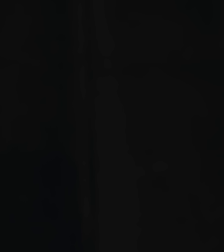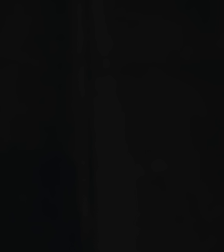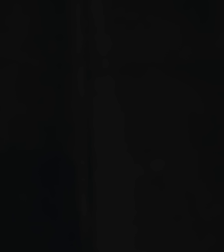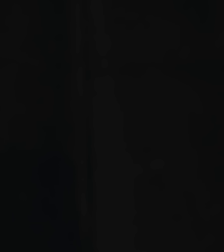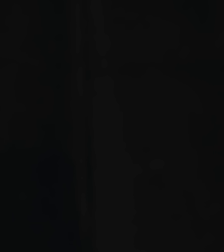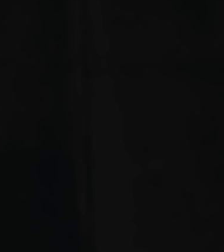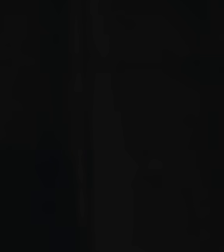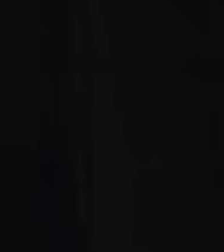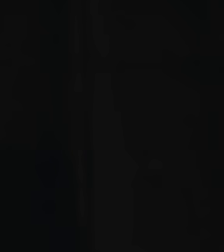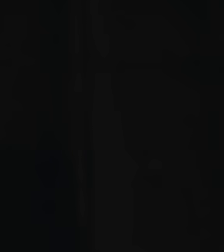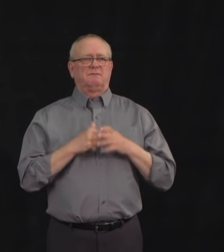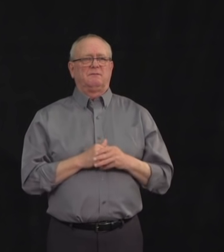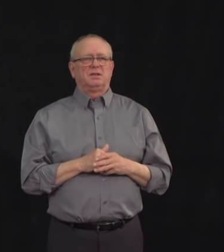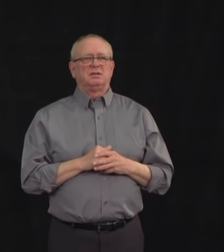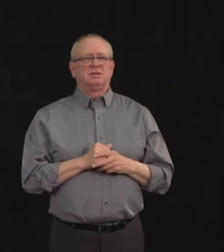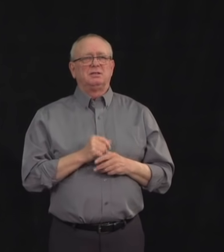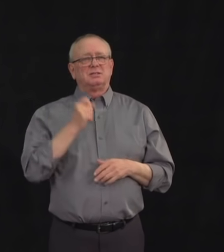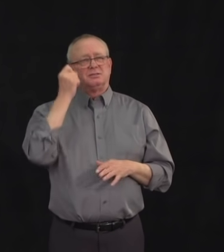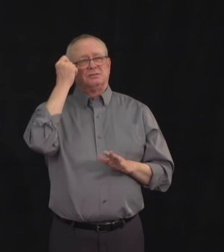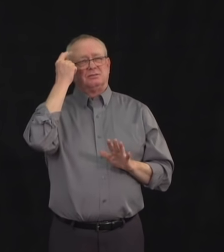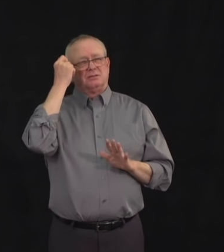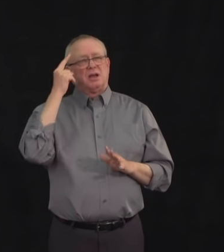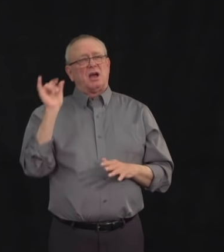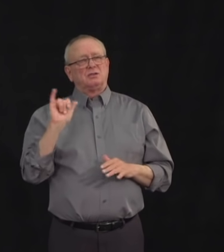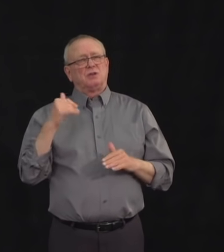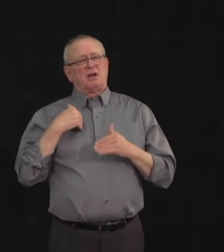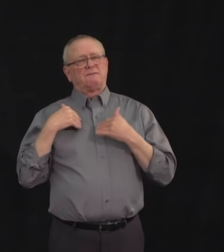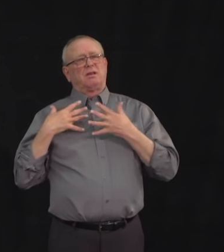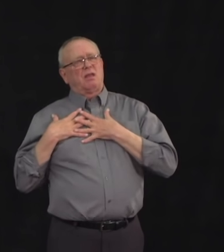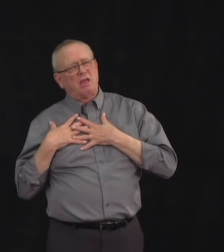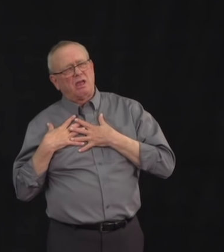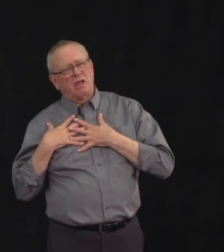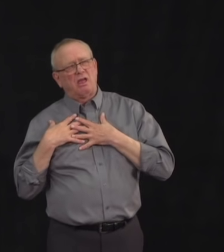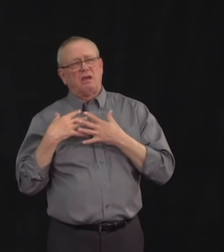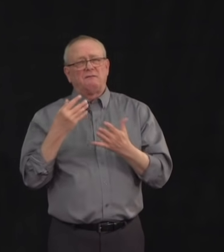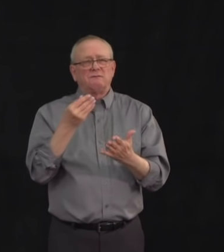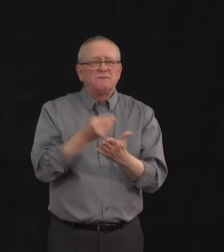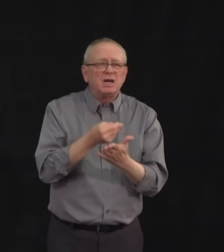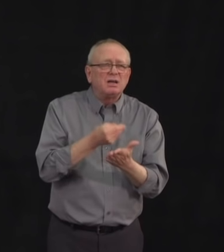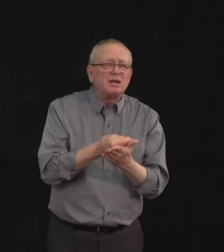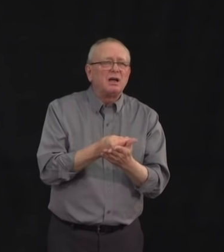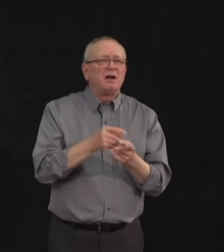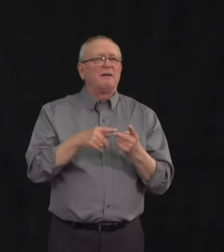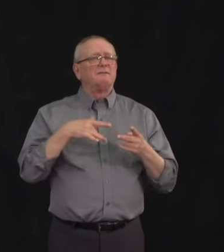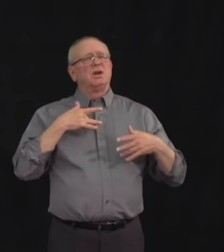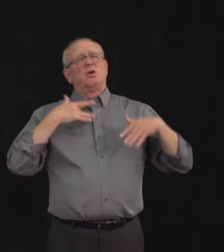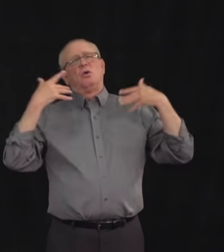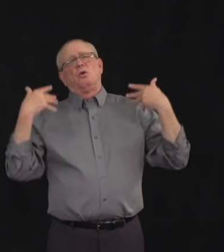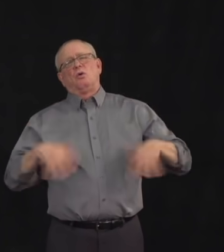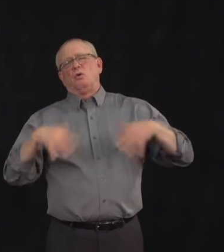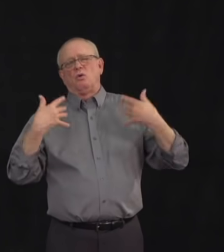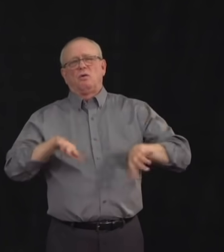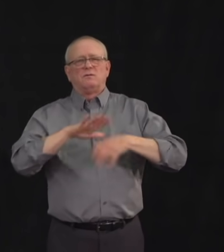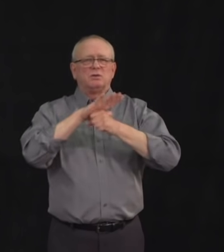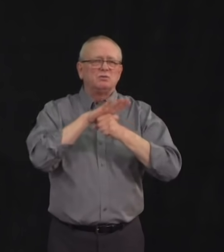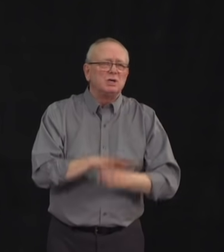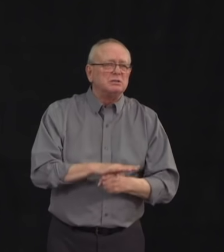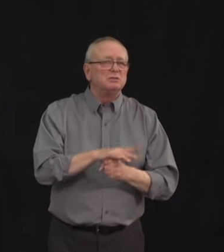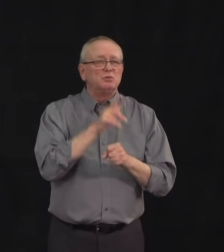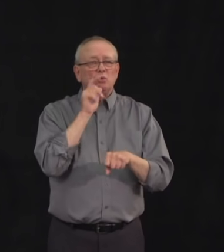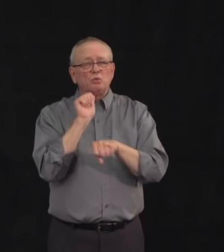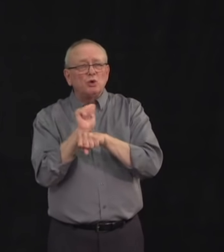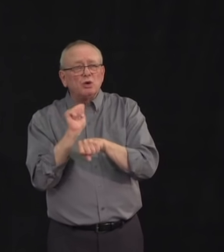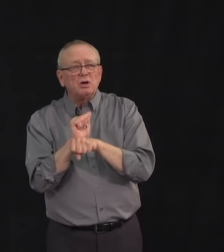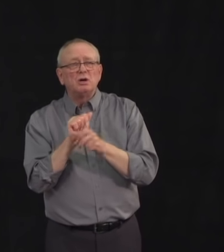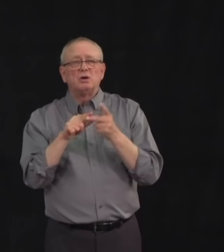burdens on staff, on residents, and on operators. Healthcare aides are integral to the well-being of residents and